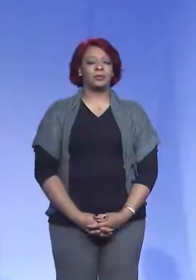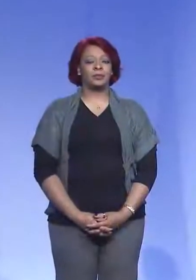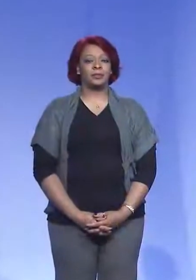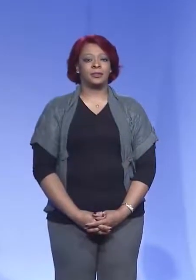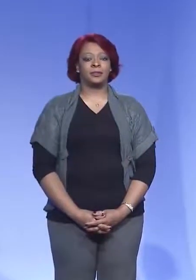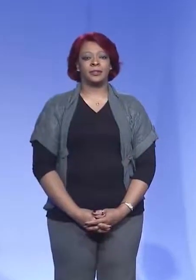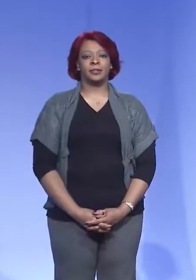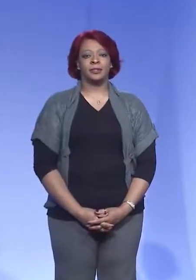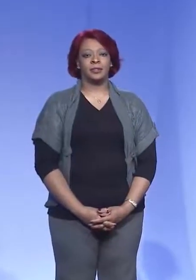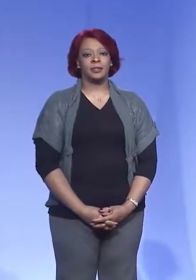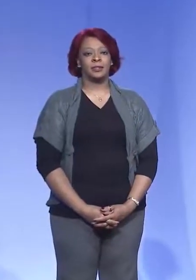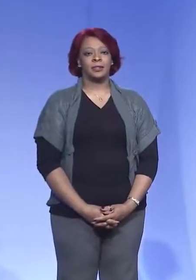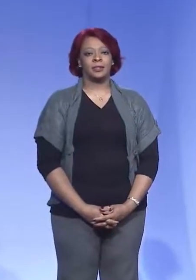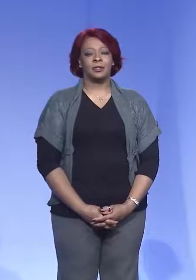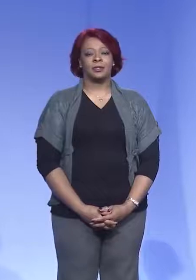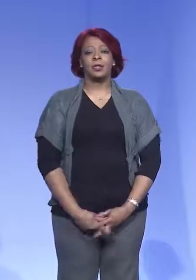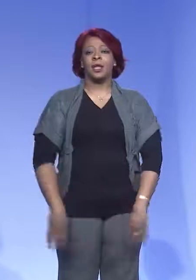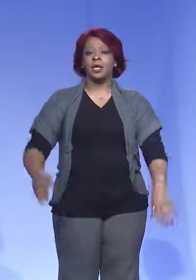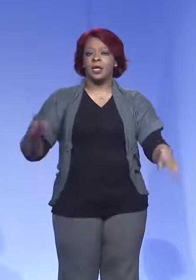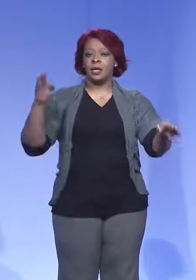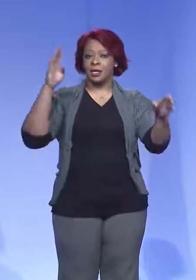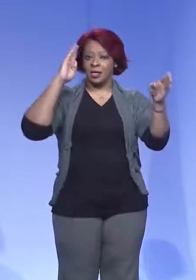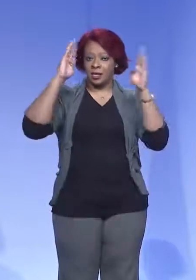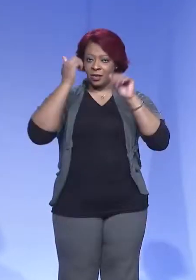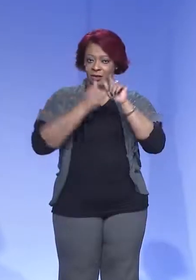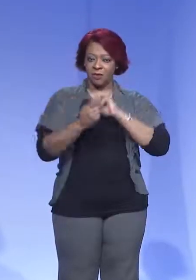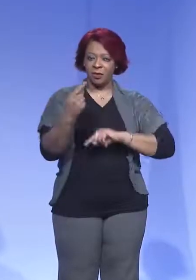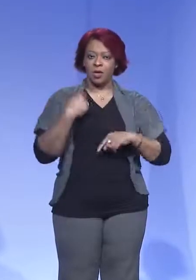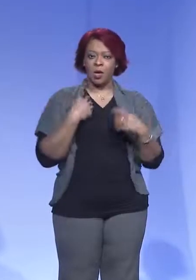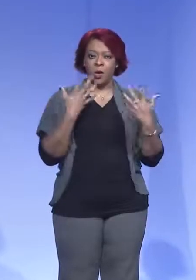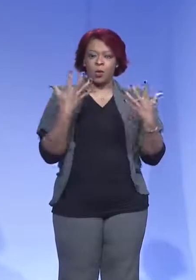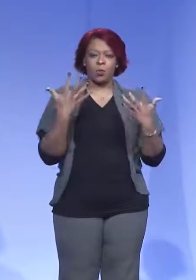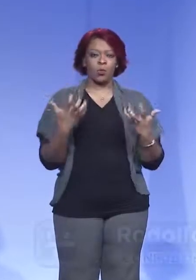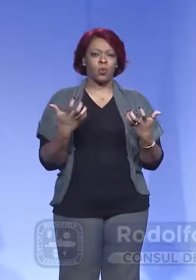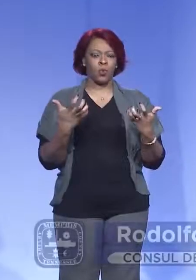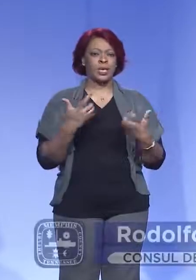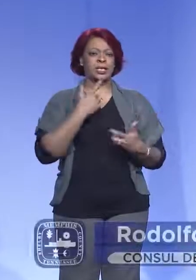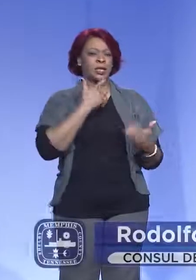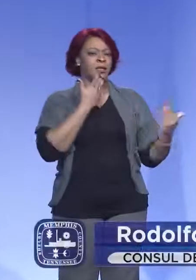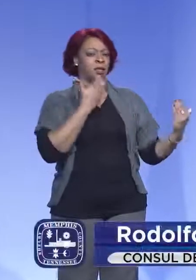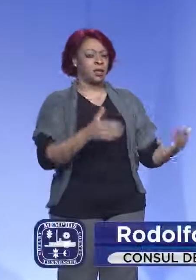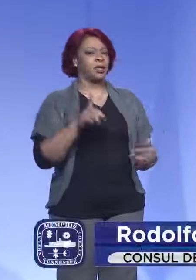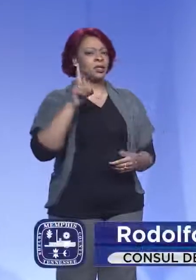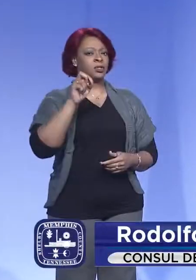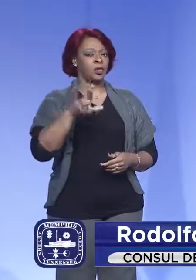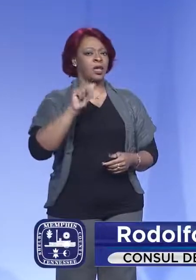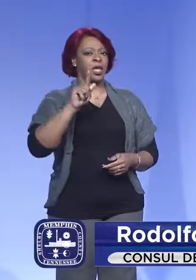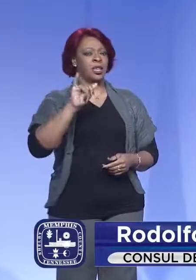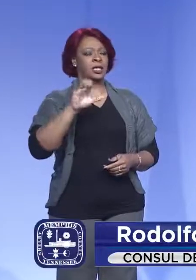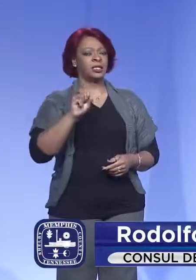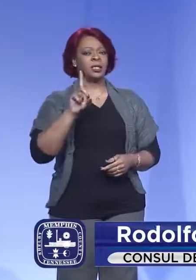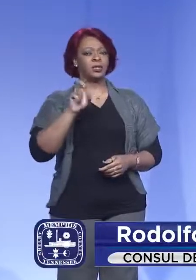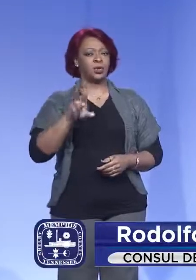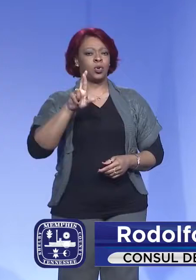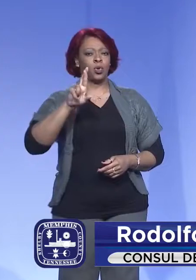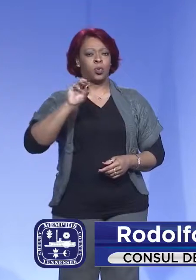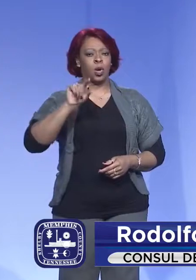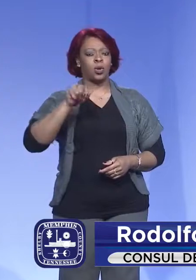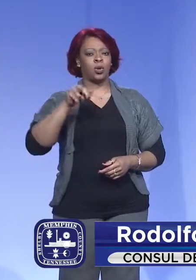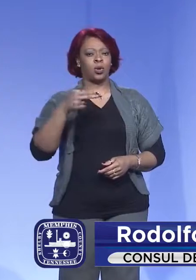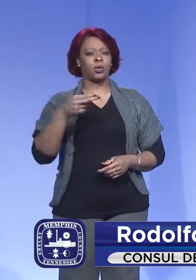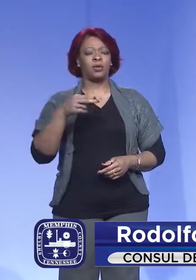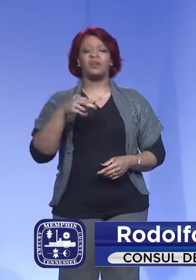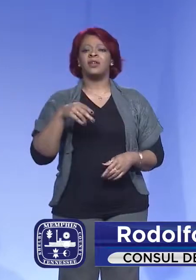Gracias. Hello to everyone. I would like to start saying thank you, Dr. Alisa and Dr. Randolph, for giving me